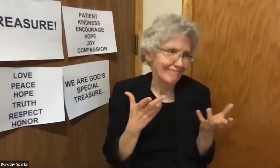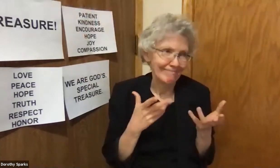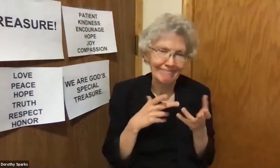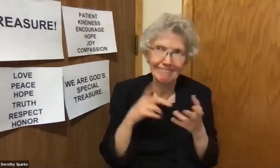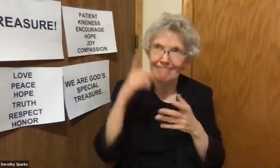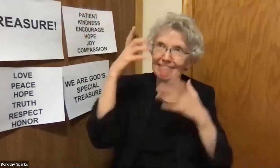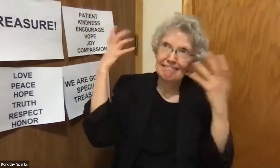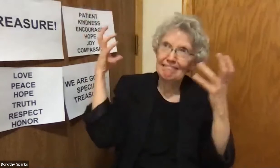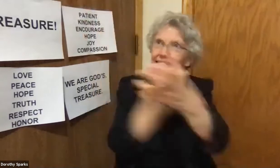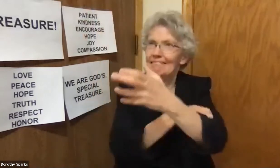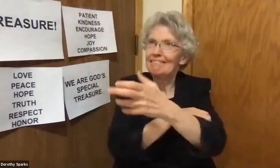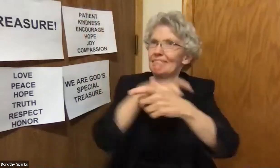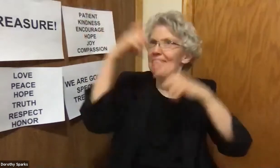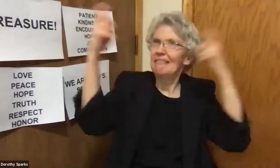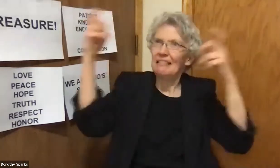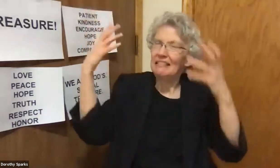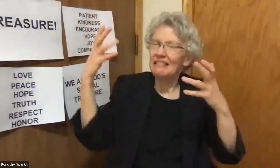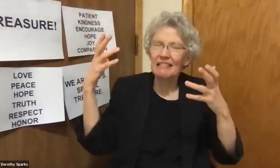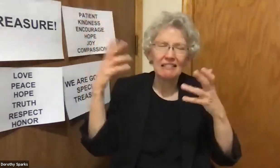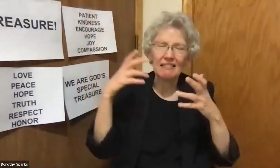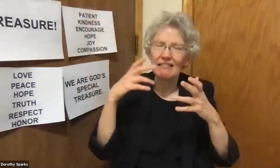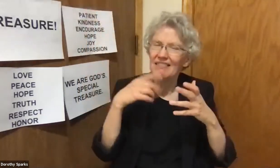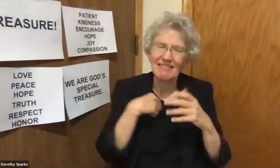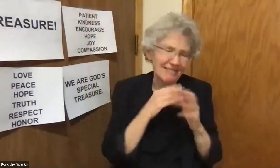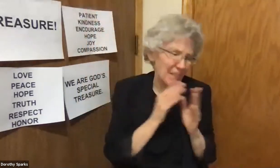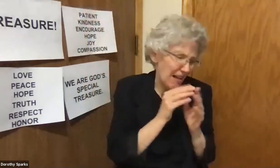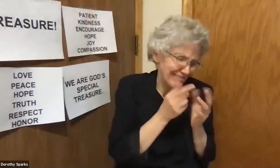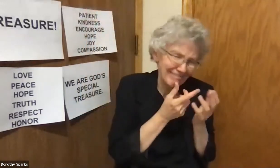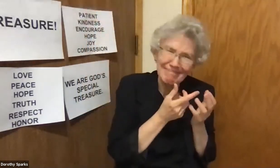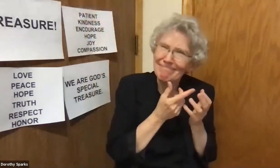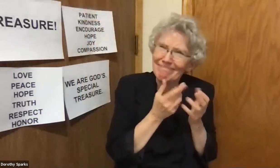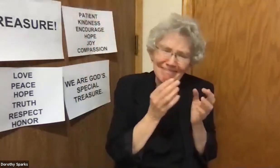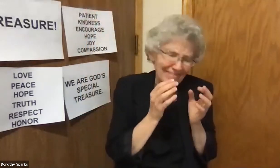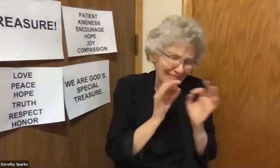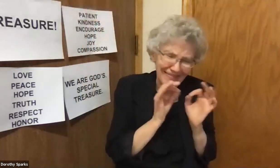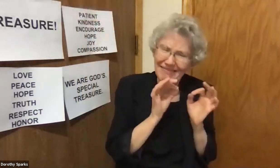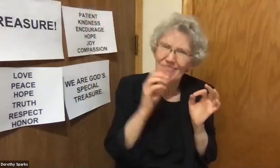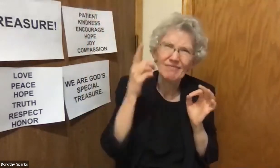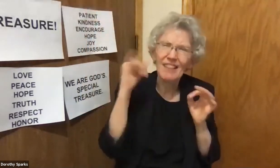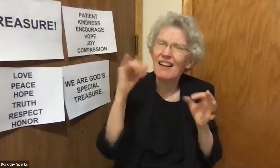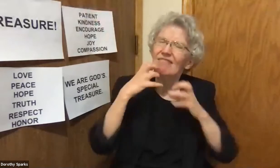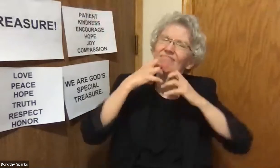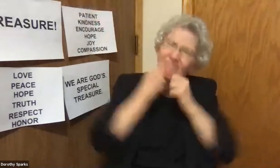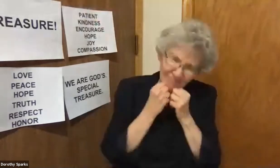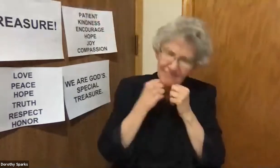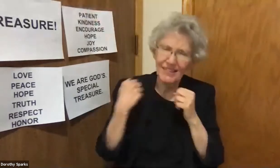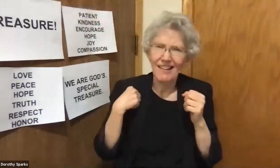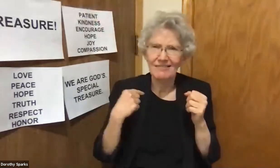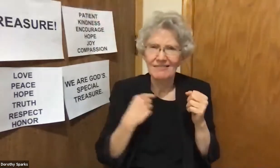God has placed these treasures and these values within us, and God cherishes